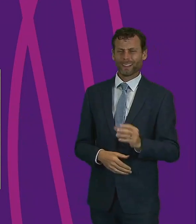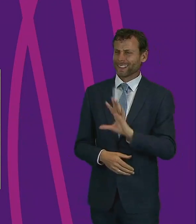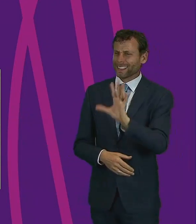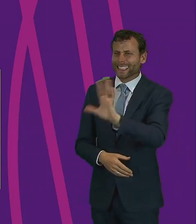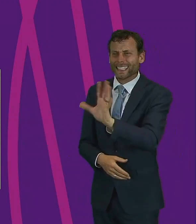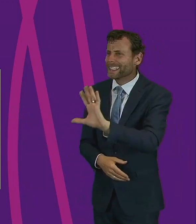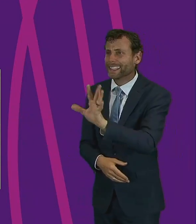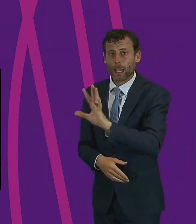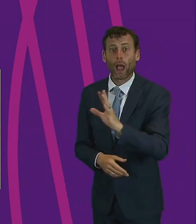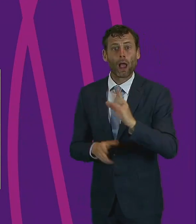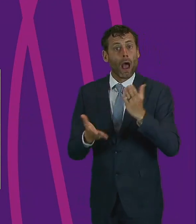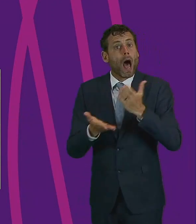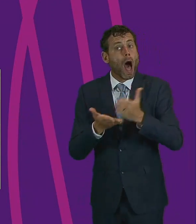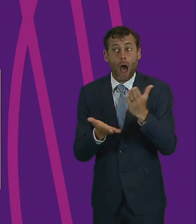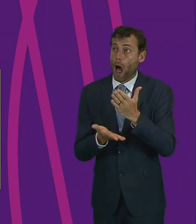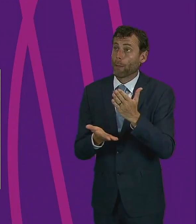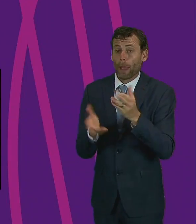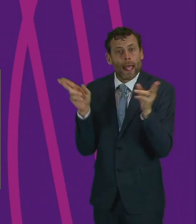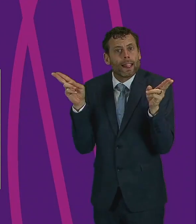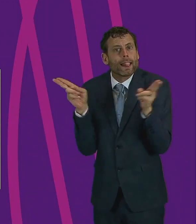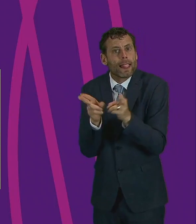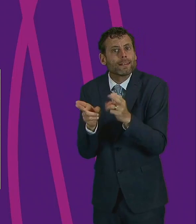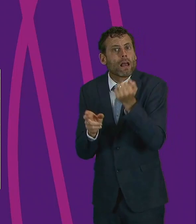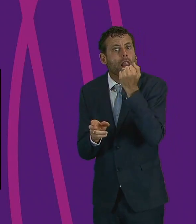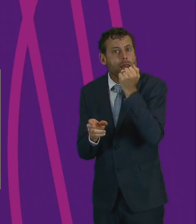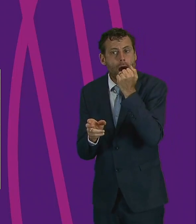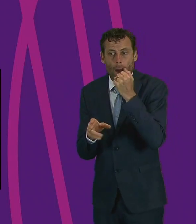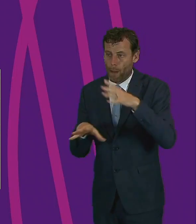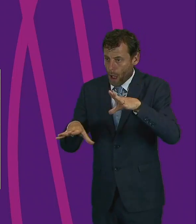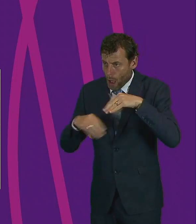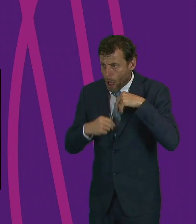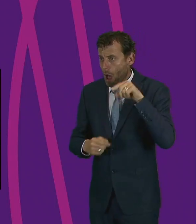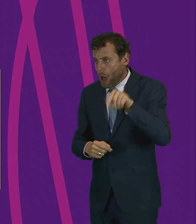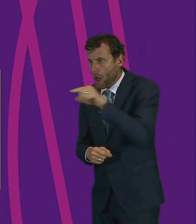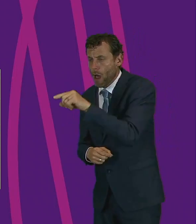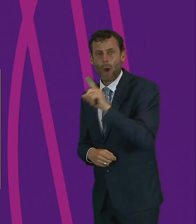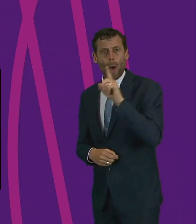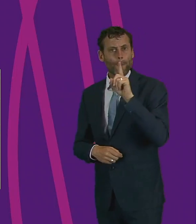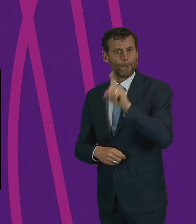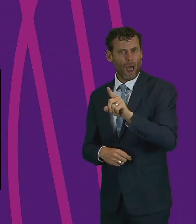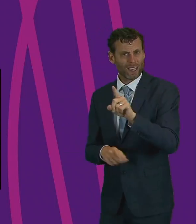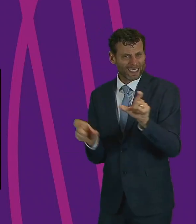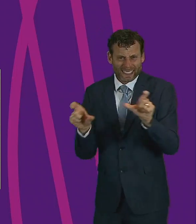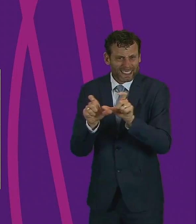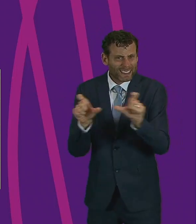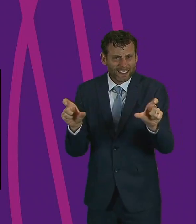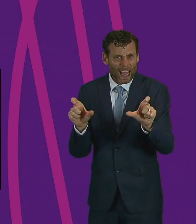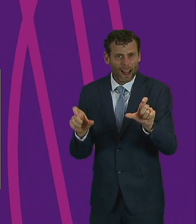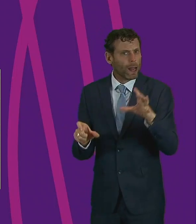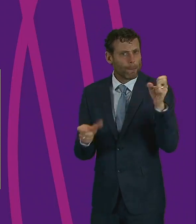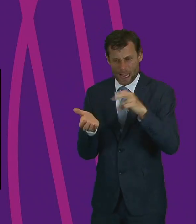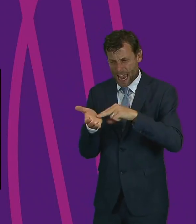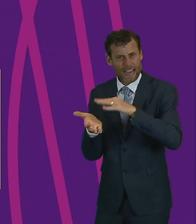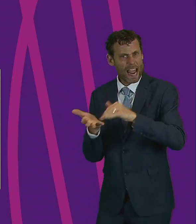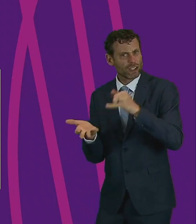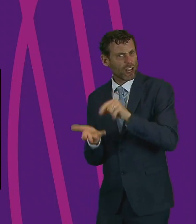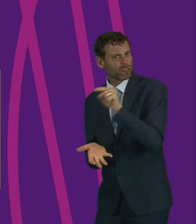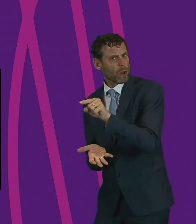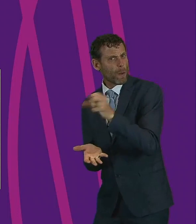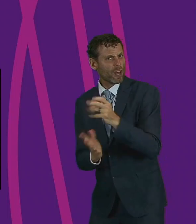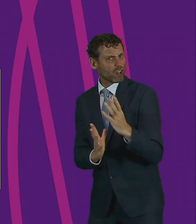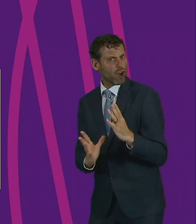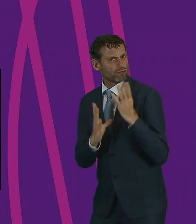of cases, but our headroom is limited. NHS does still need to be ready to cope with the challenge